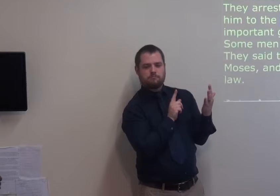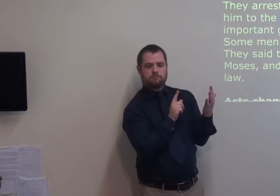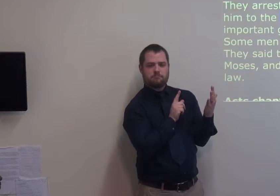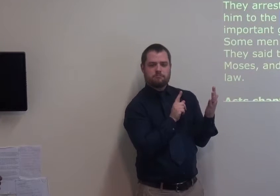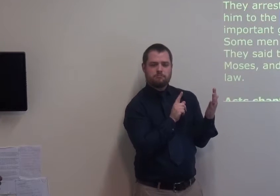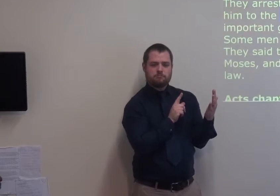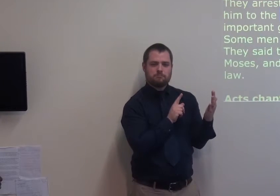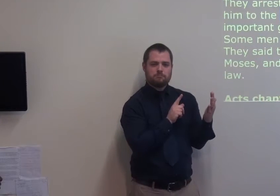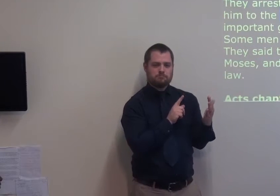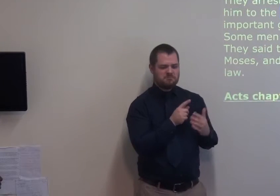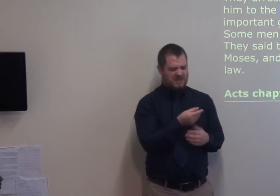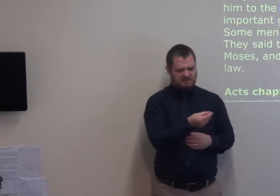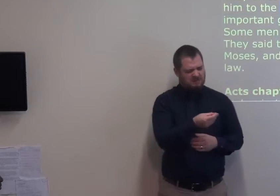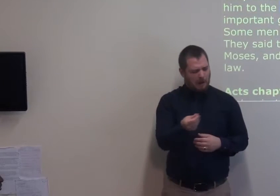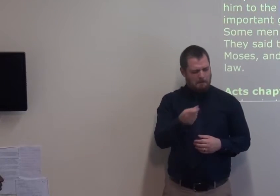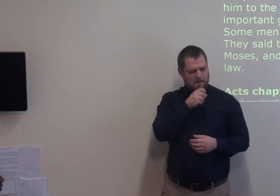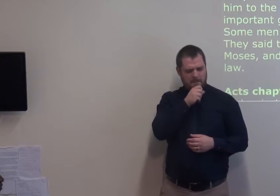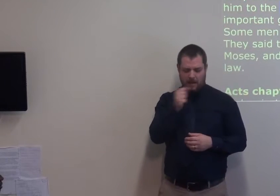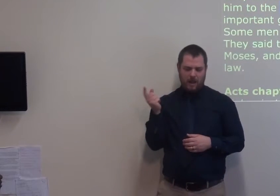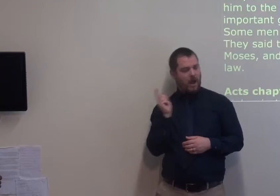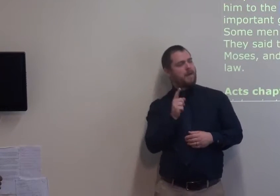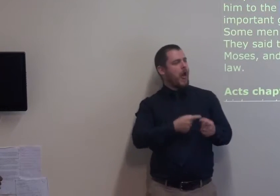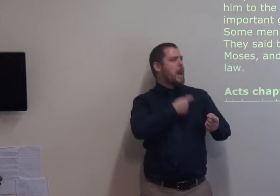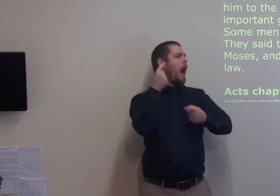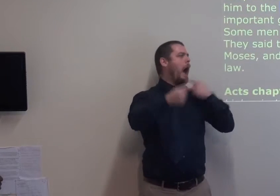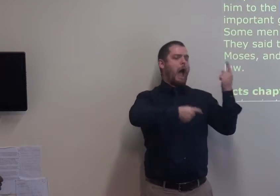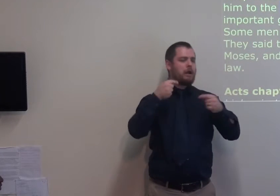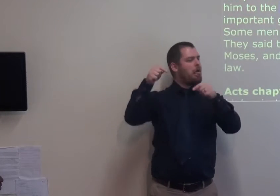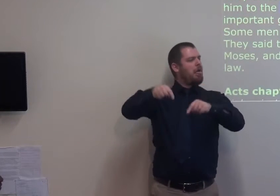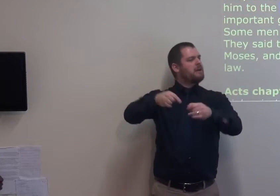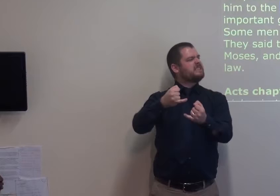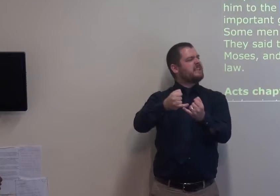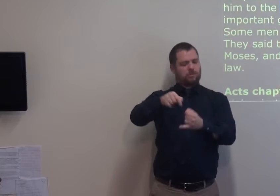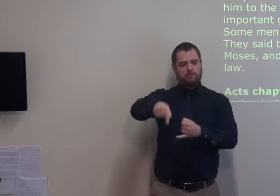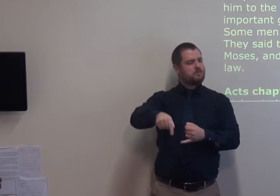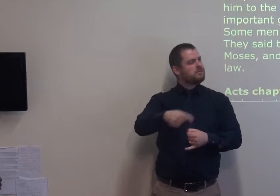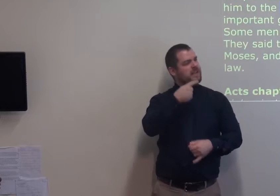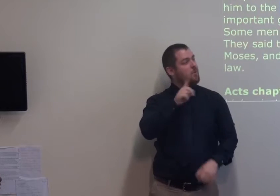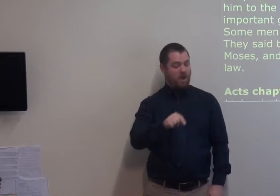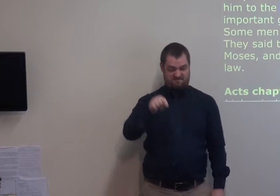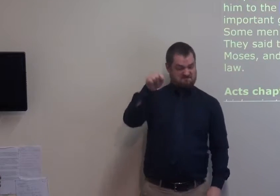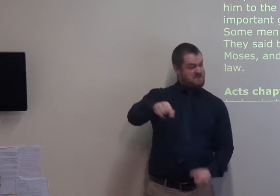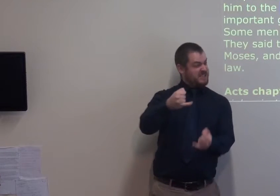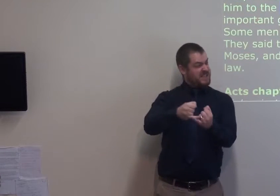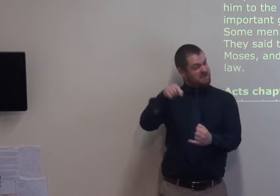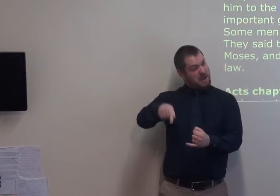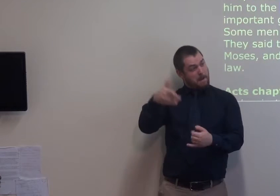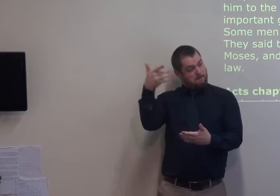Some men lied about Stephen. They said that Stephen criticized Moses and the Old